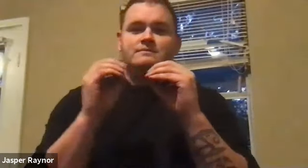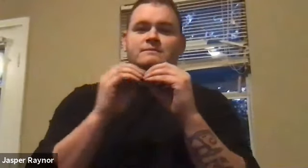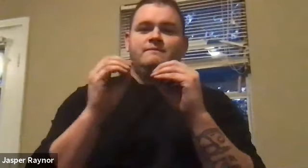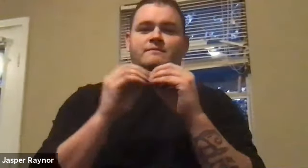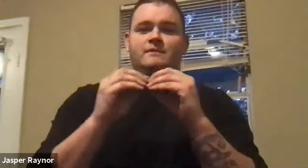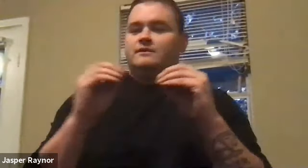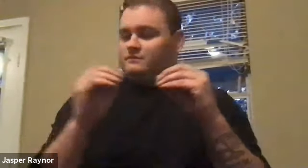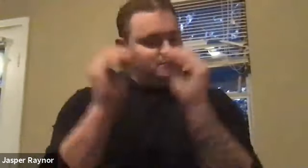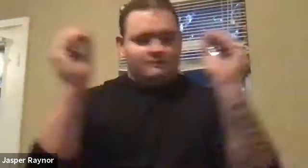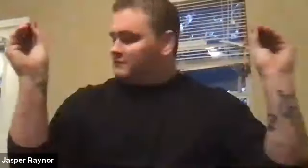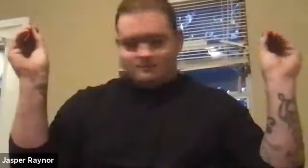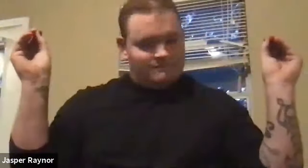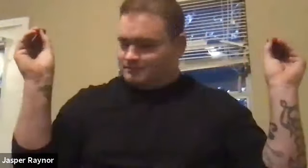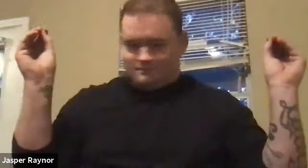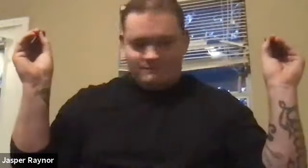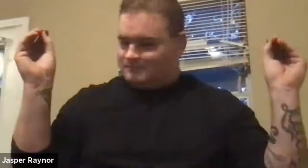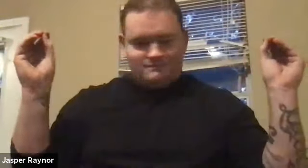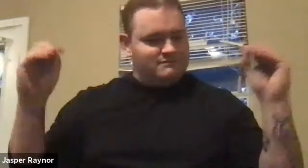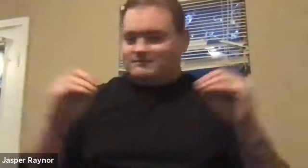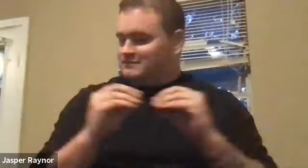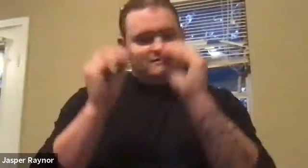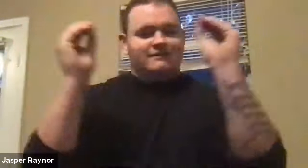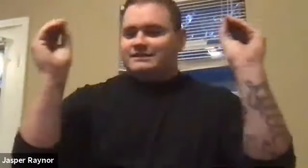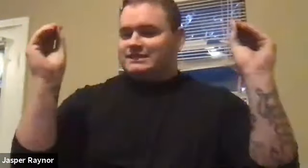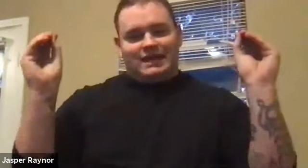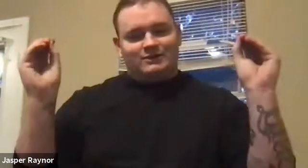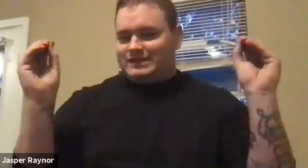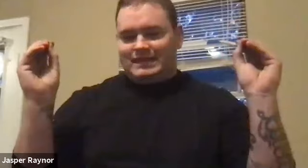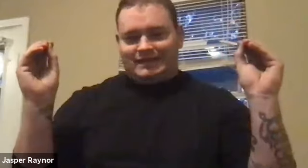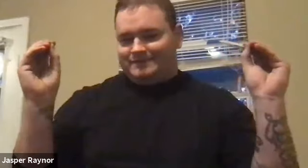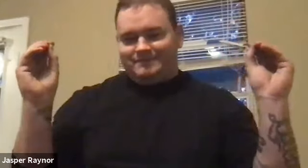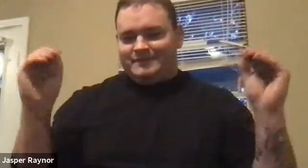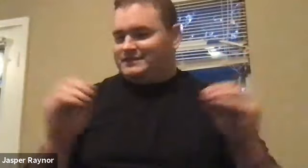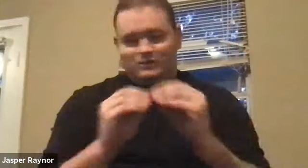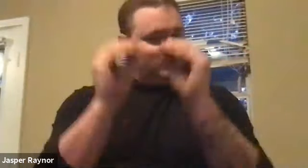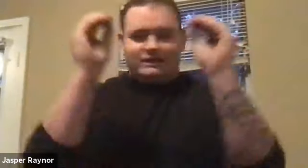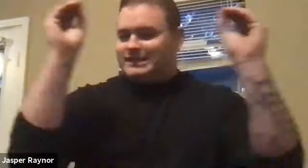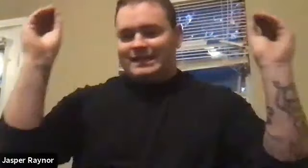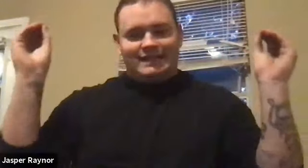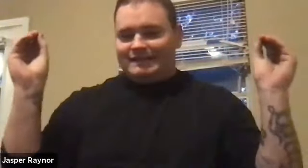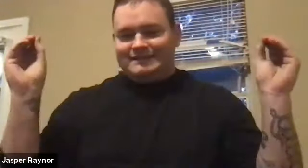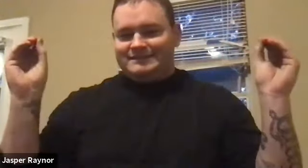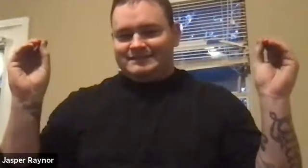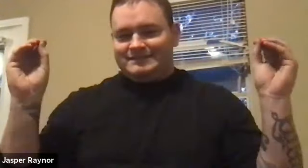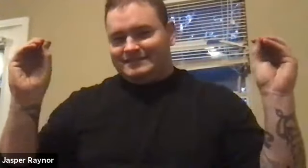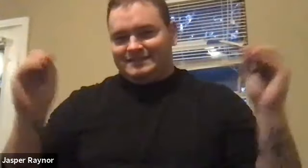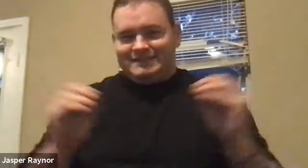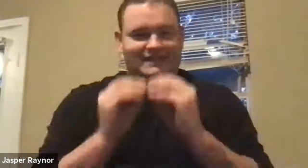That's not how you sign it. Do not sign it like this. That is